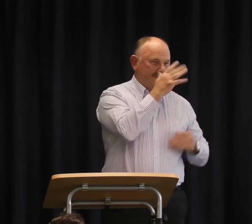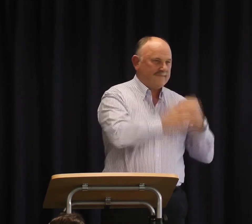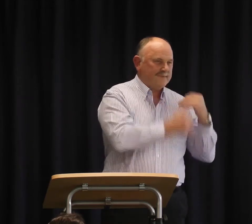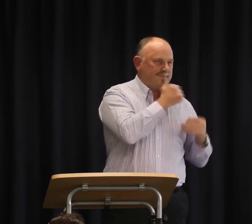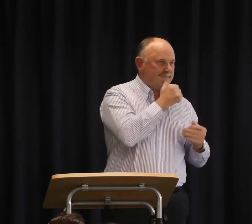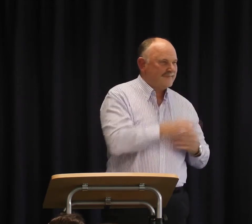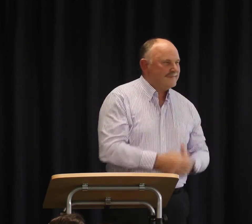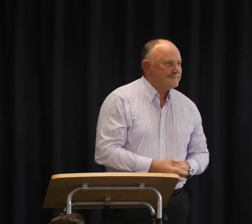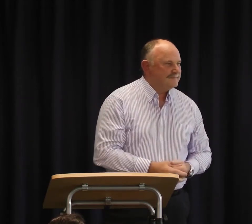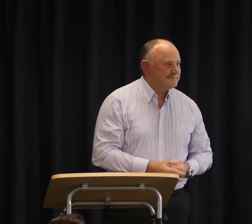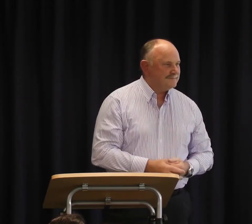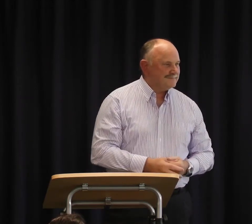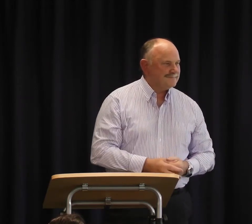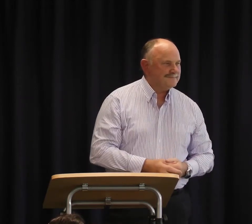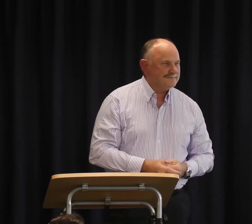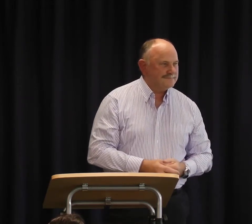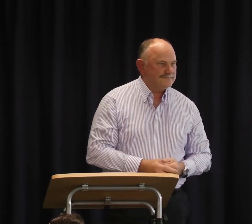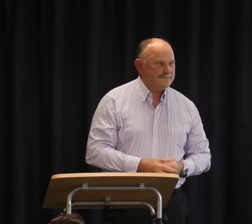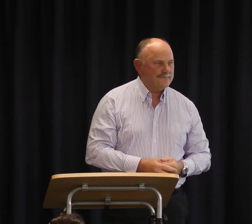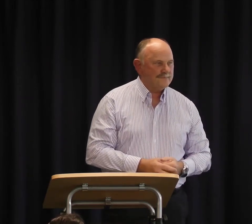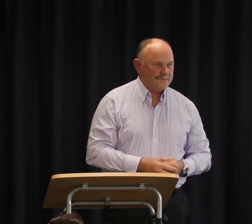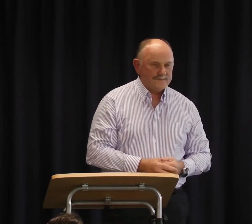drank a lot of beer, and John never drank a beer.